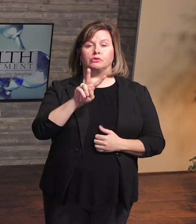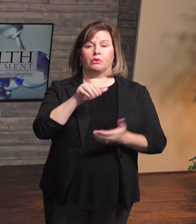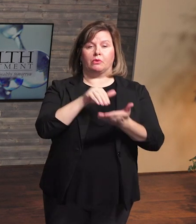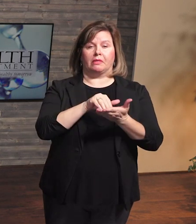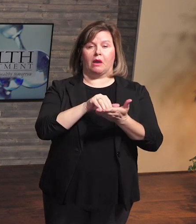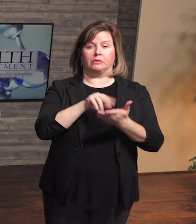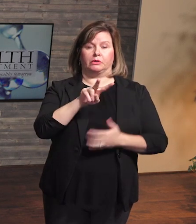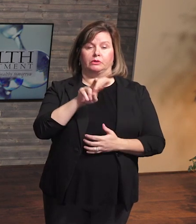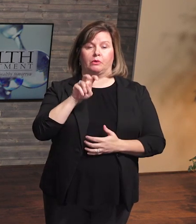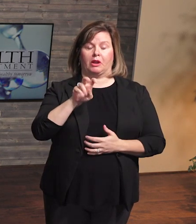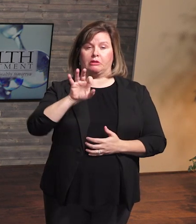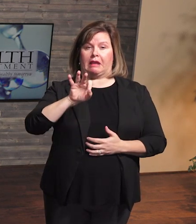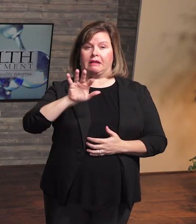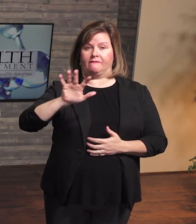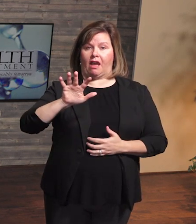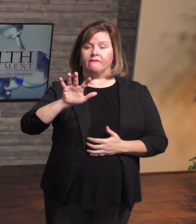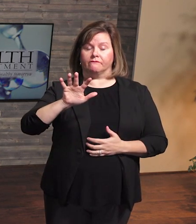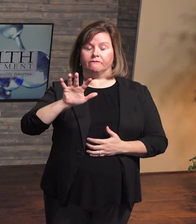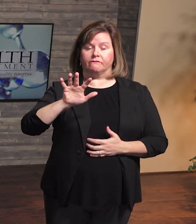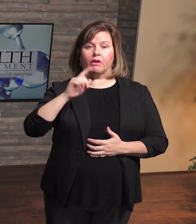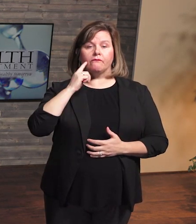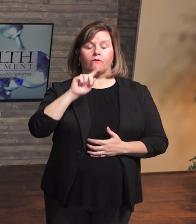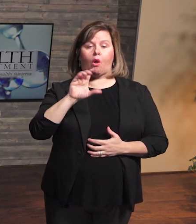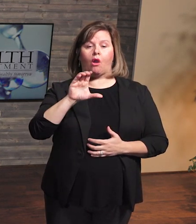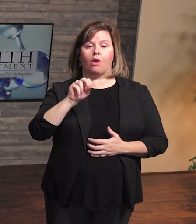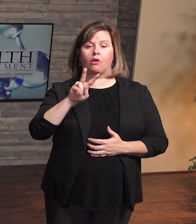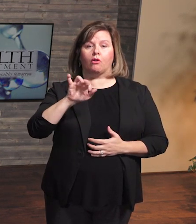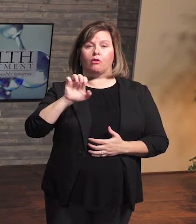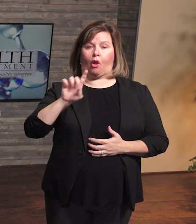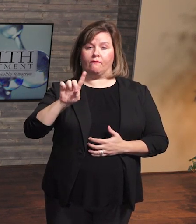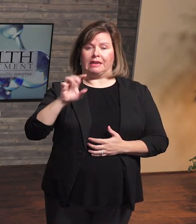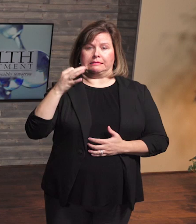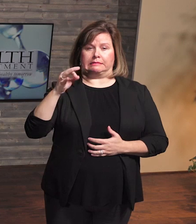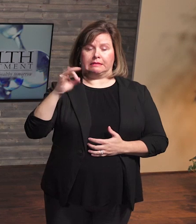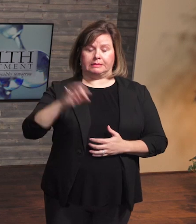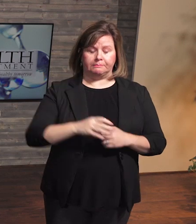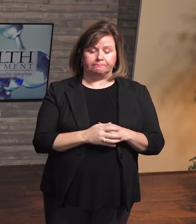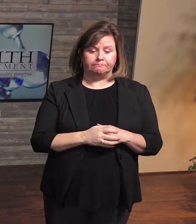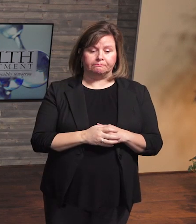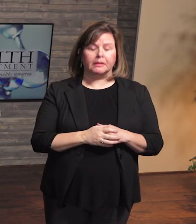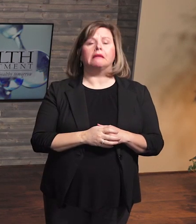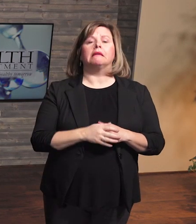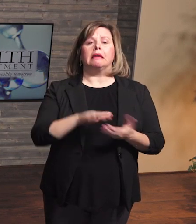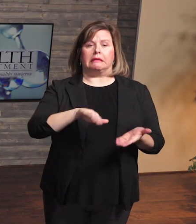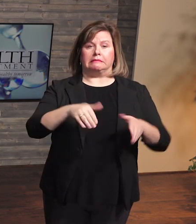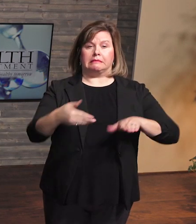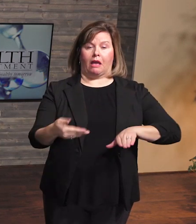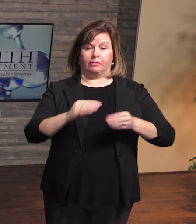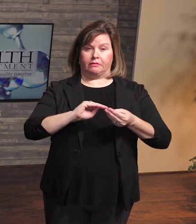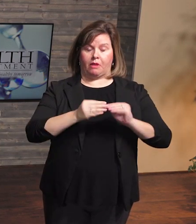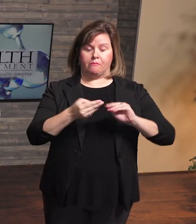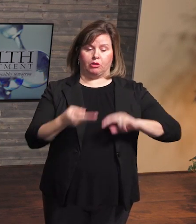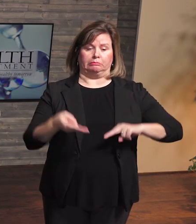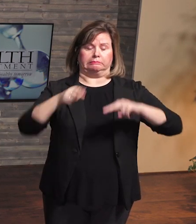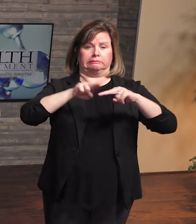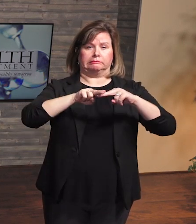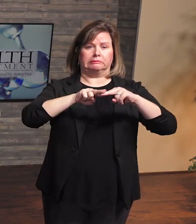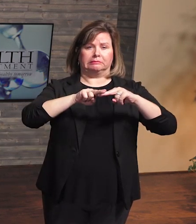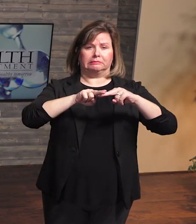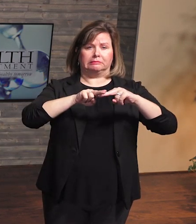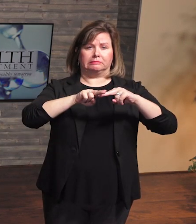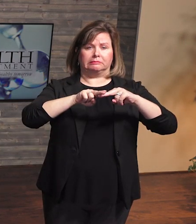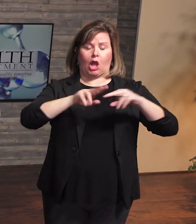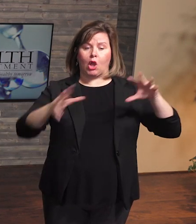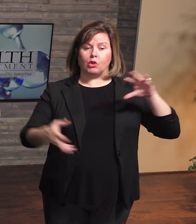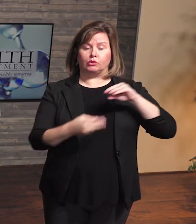2,295 cases. And very sadly, the number of deaths has increased by 18 to a total of 43